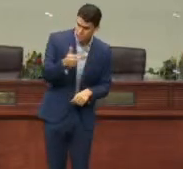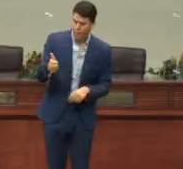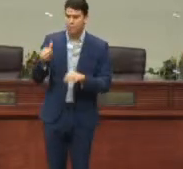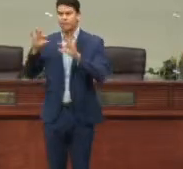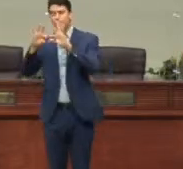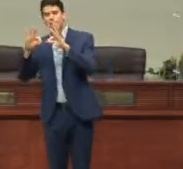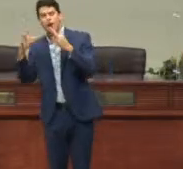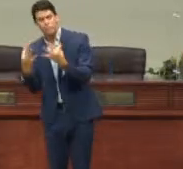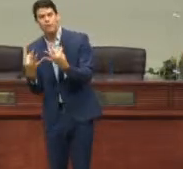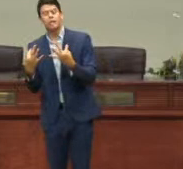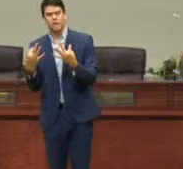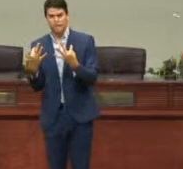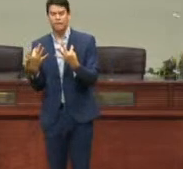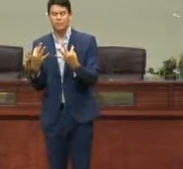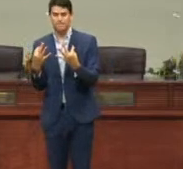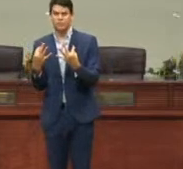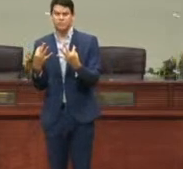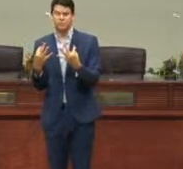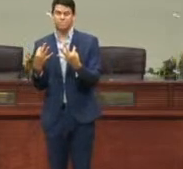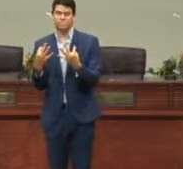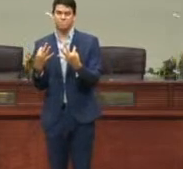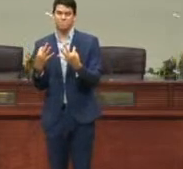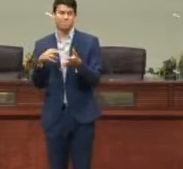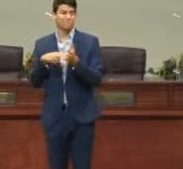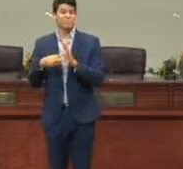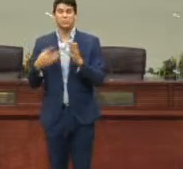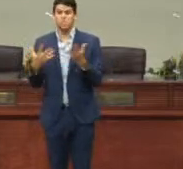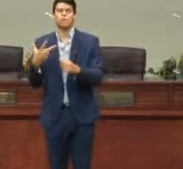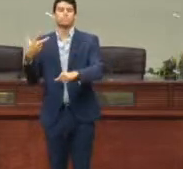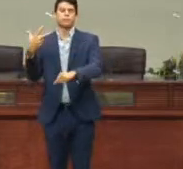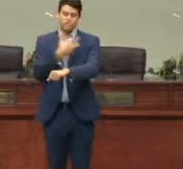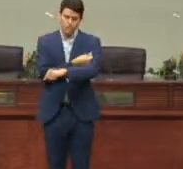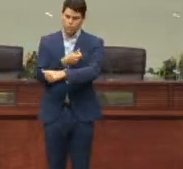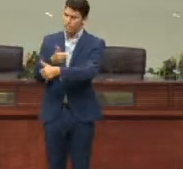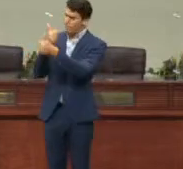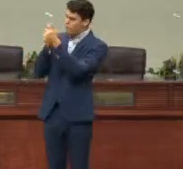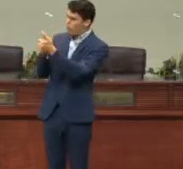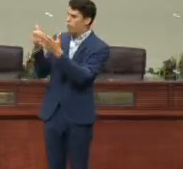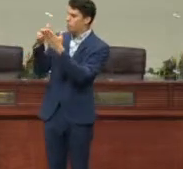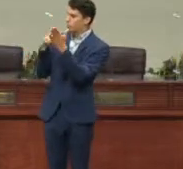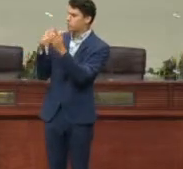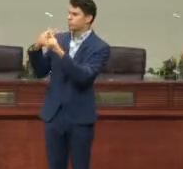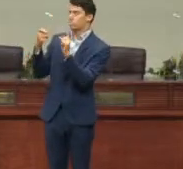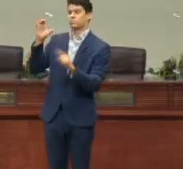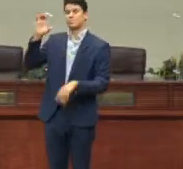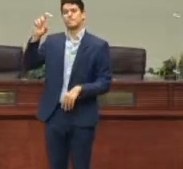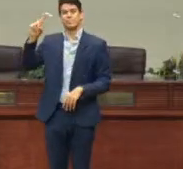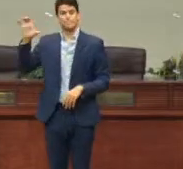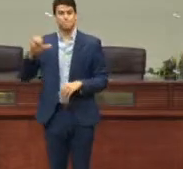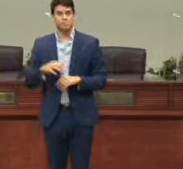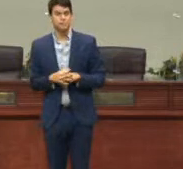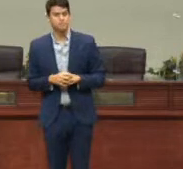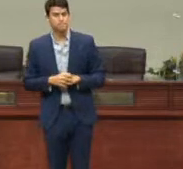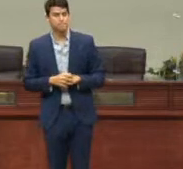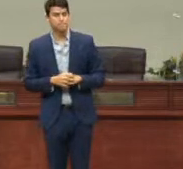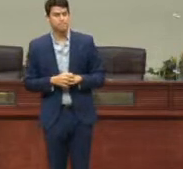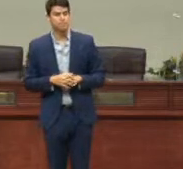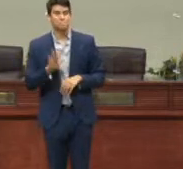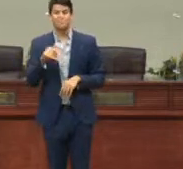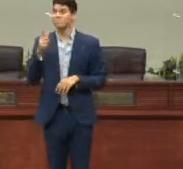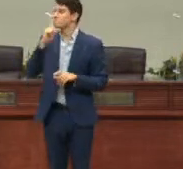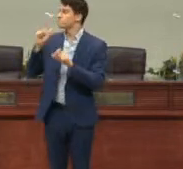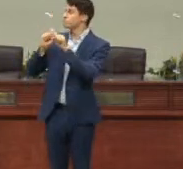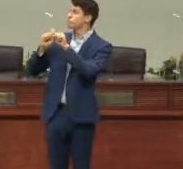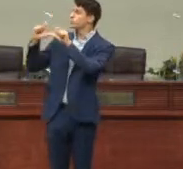which includes getting vaccinated and following CDC health and safety guidelines. On the screen behind me, you